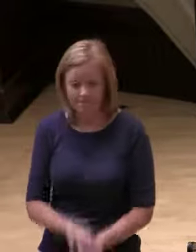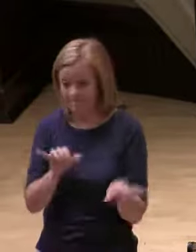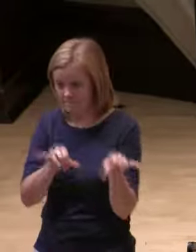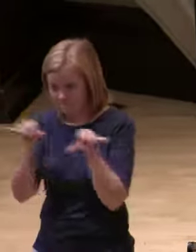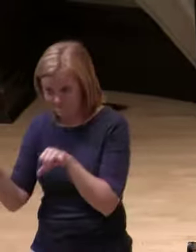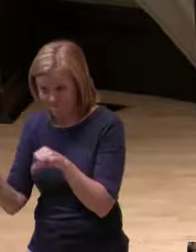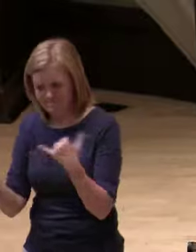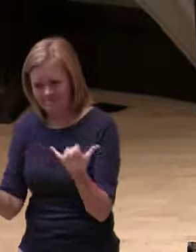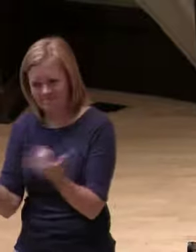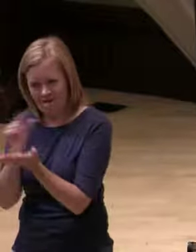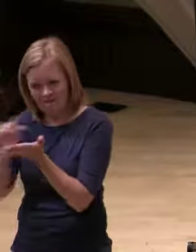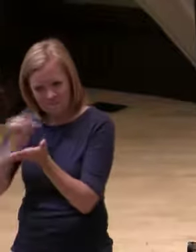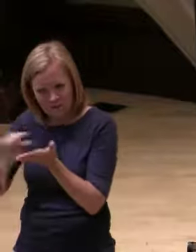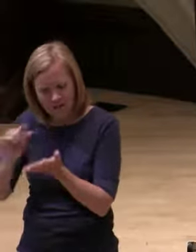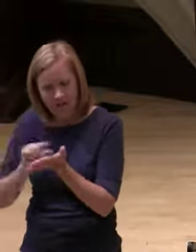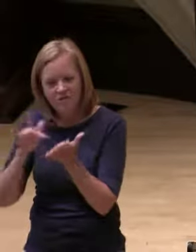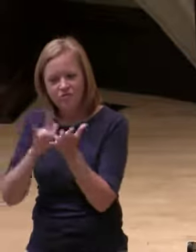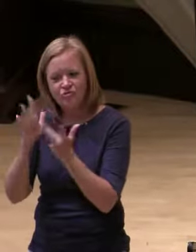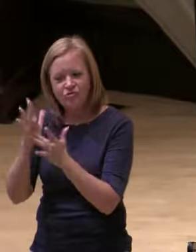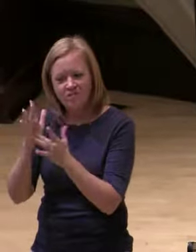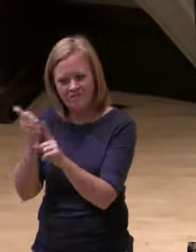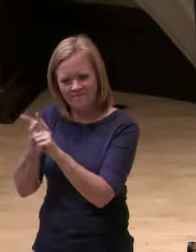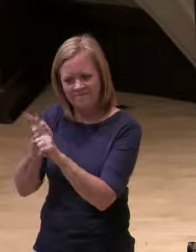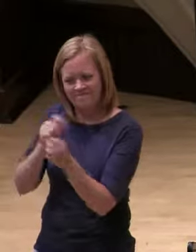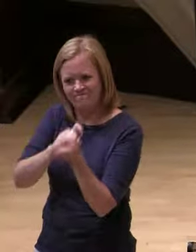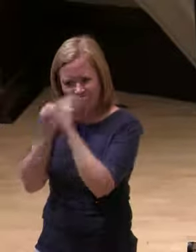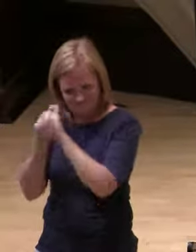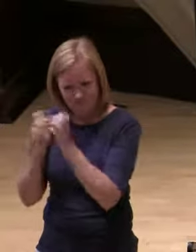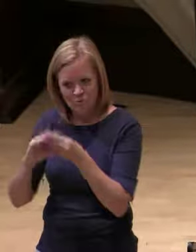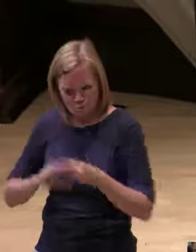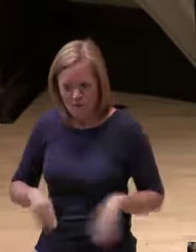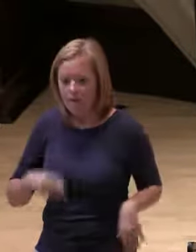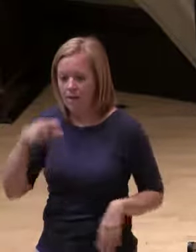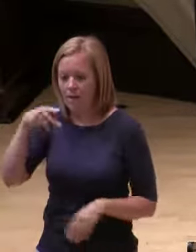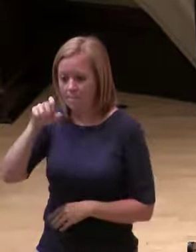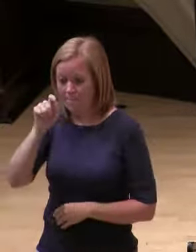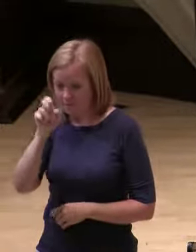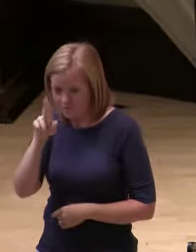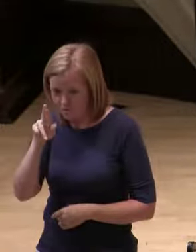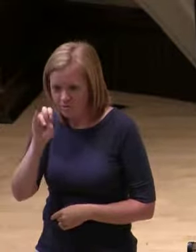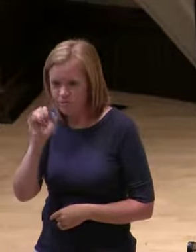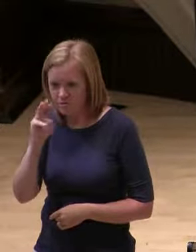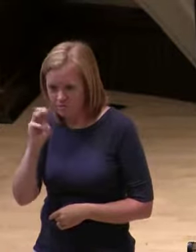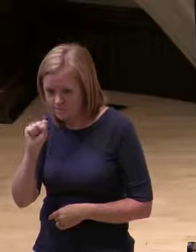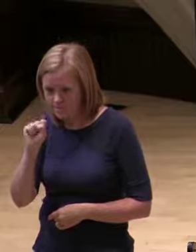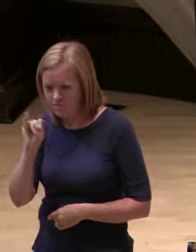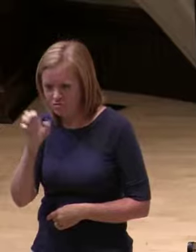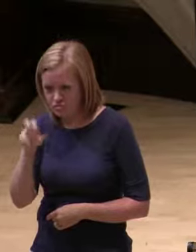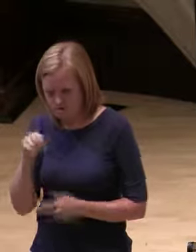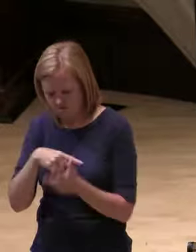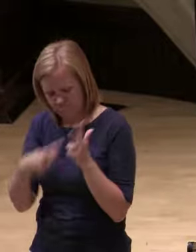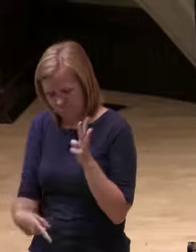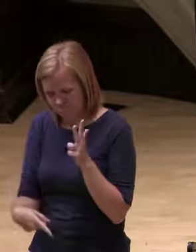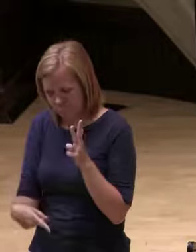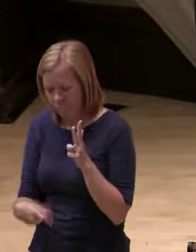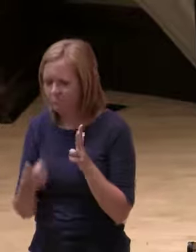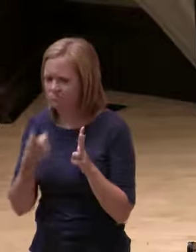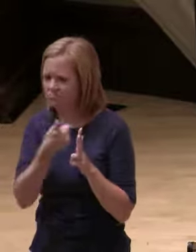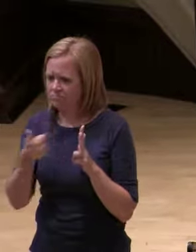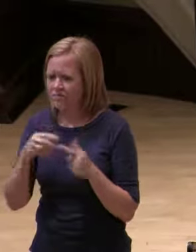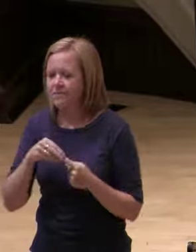Similarly, in today's gospel story of Jesus' transfiguration, Peter, James, and John found themselves in a